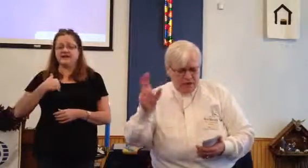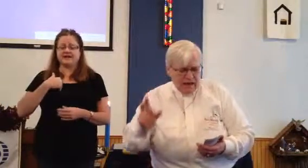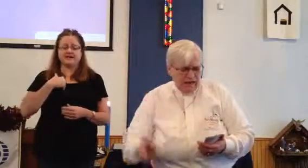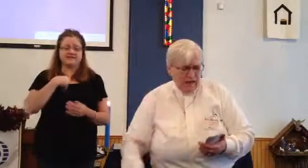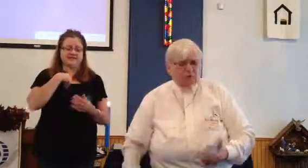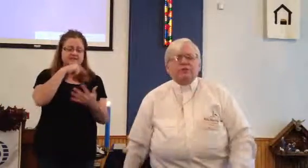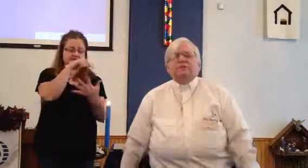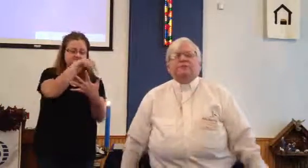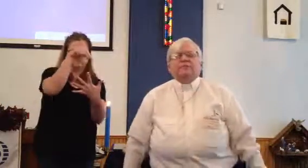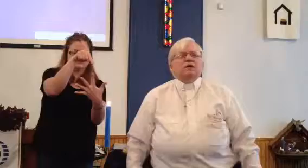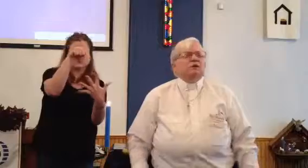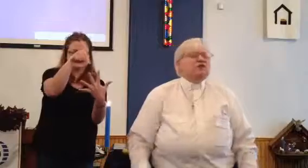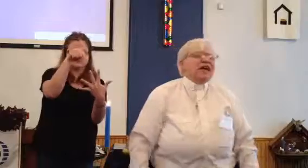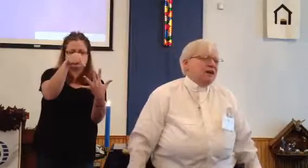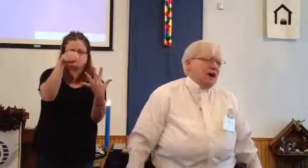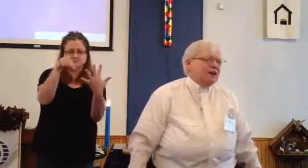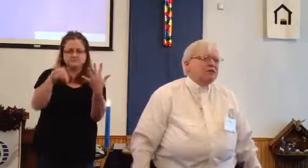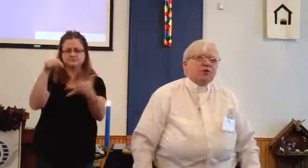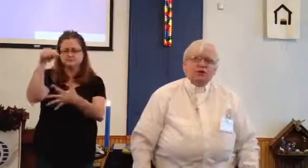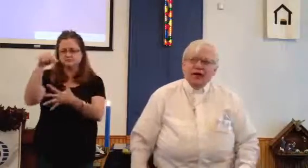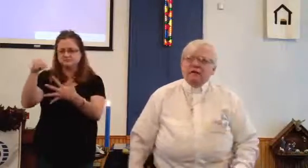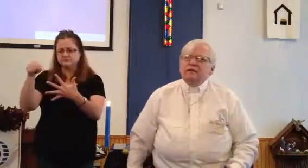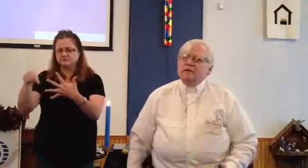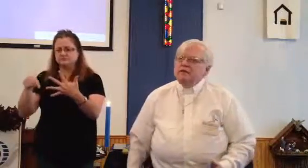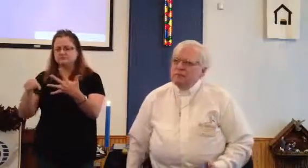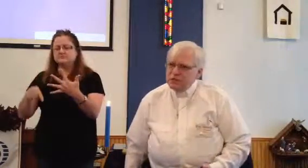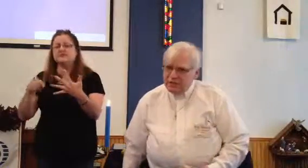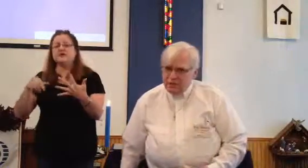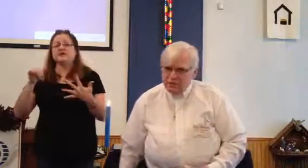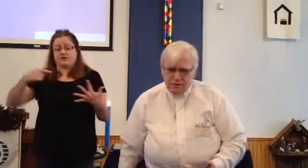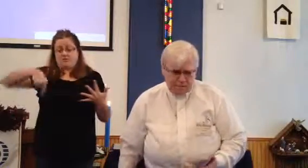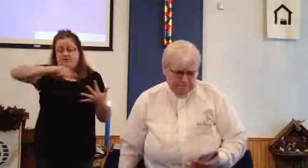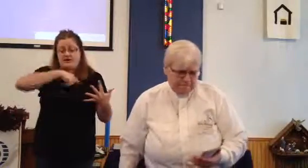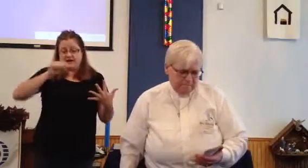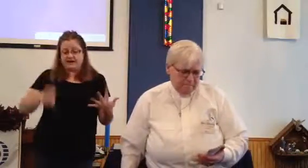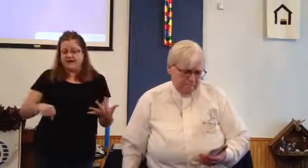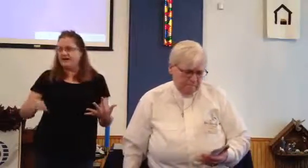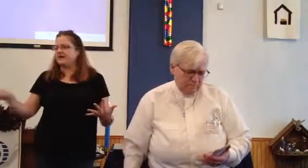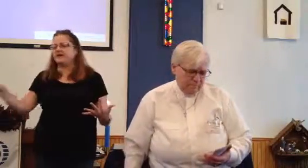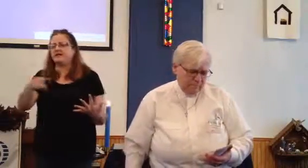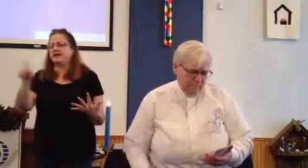to protect those who cannot protect themselves.